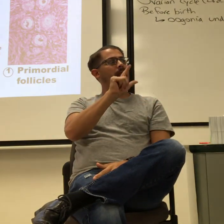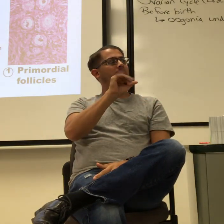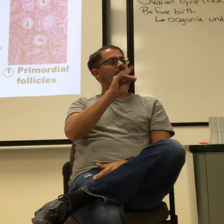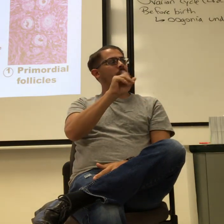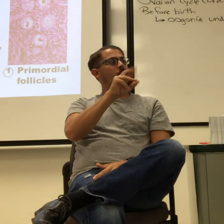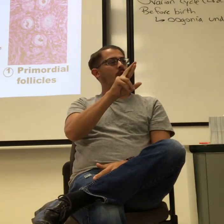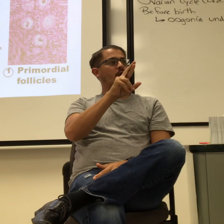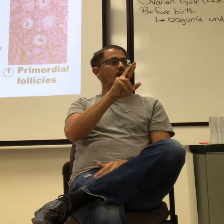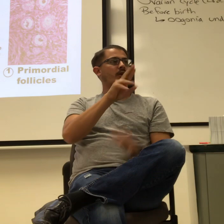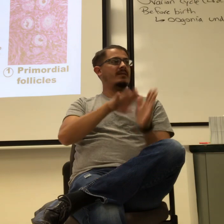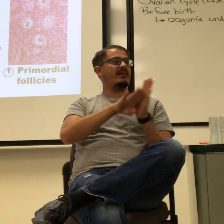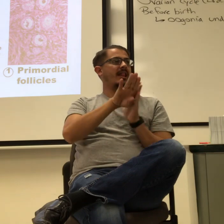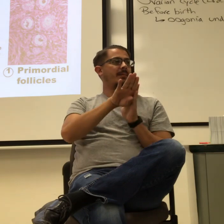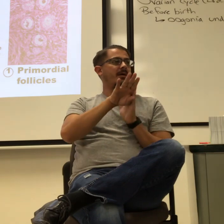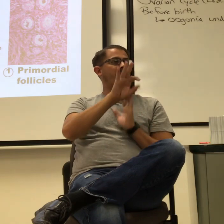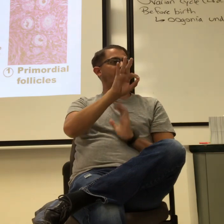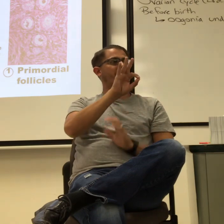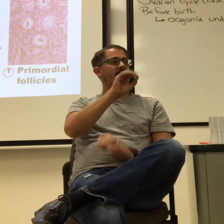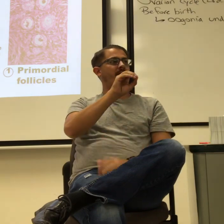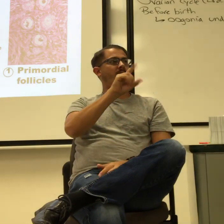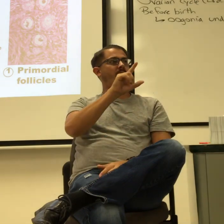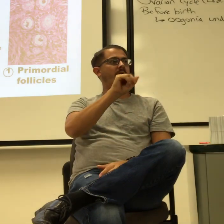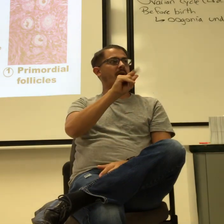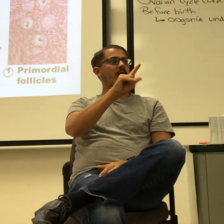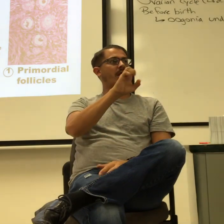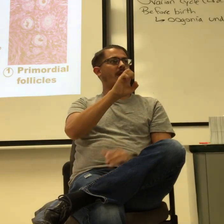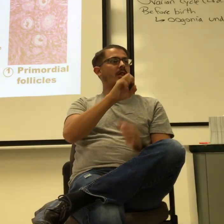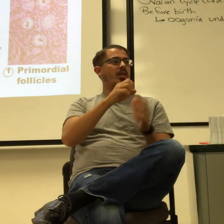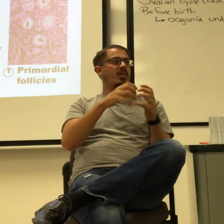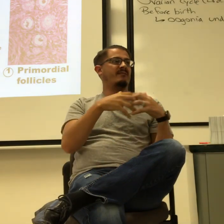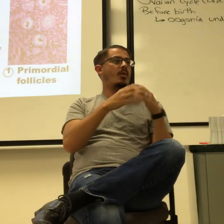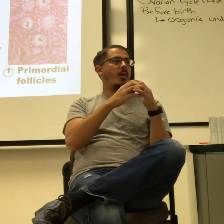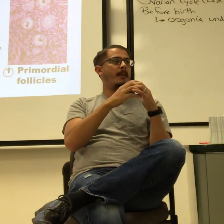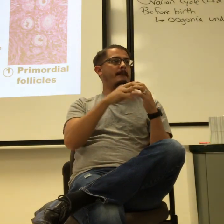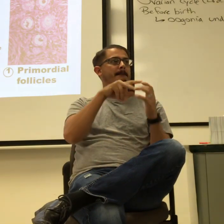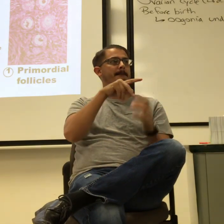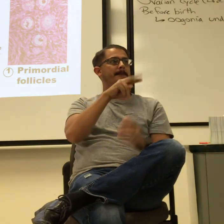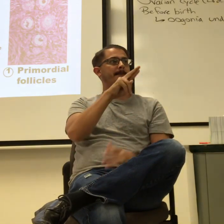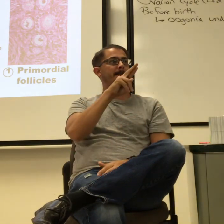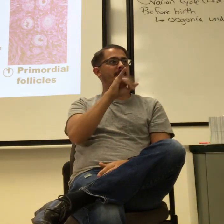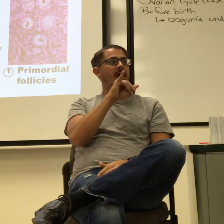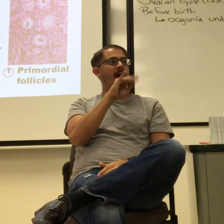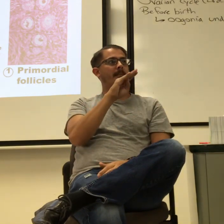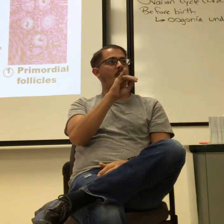The follicles form. You're going to get primordials.